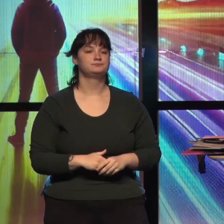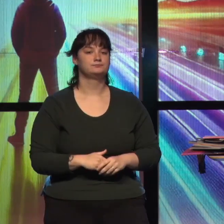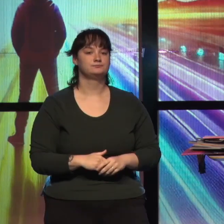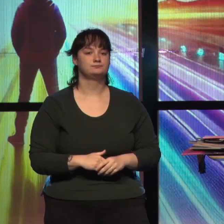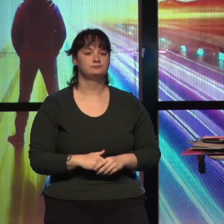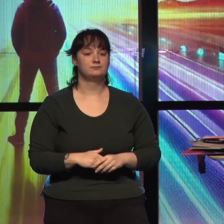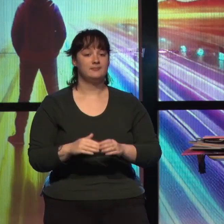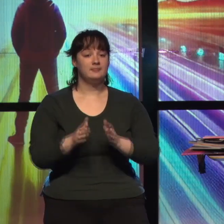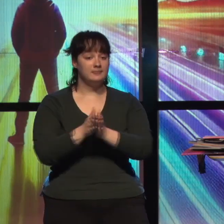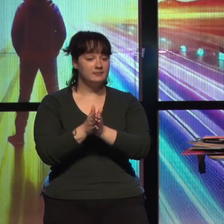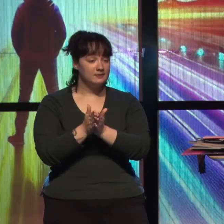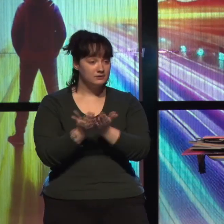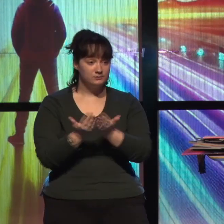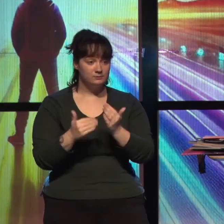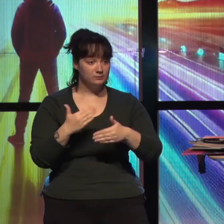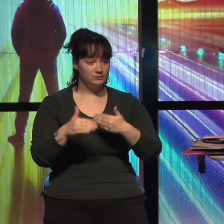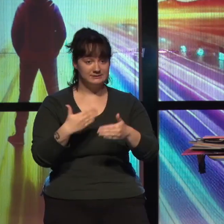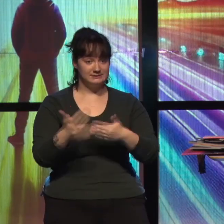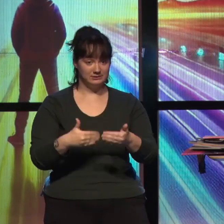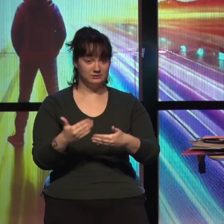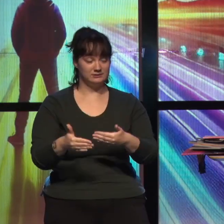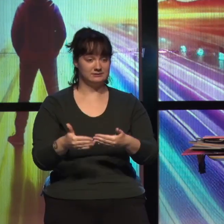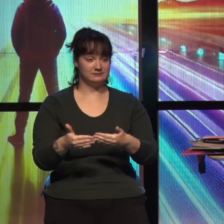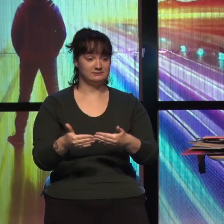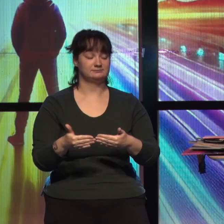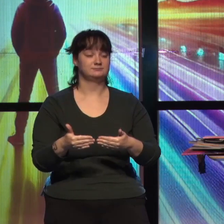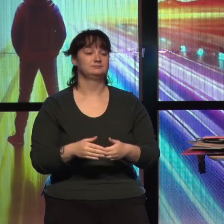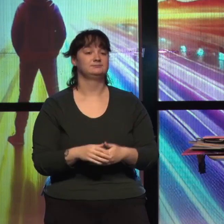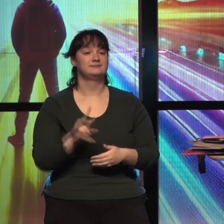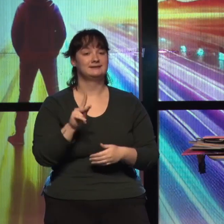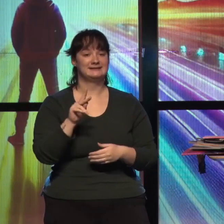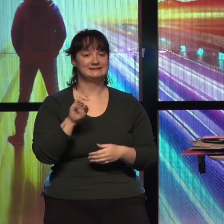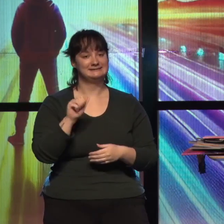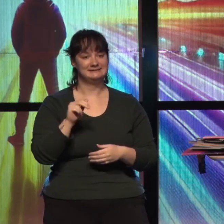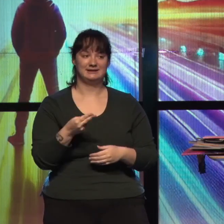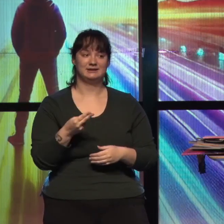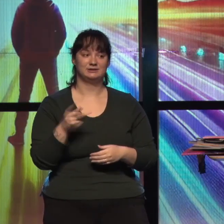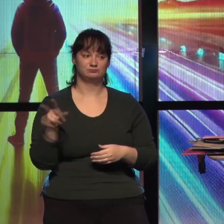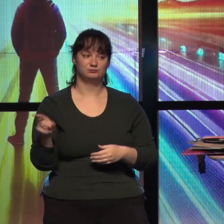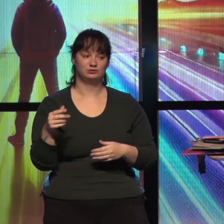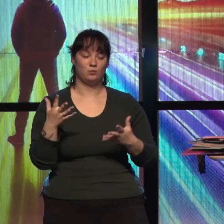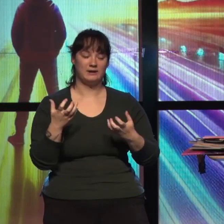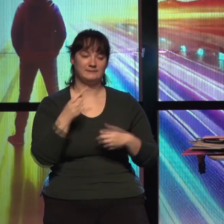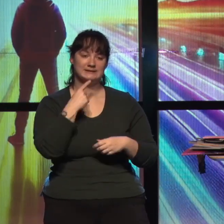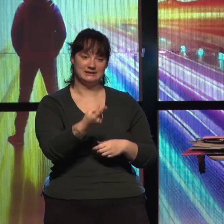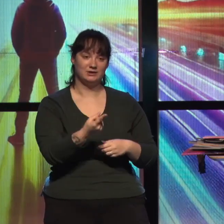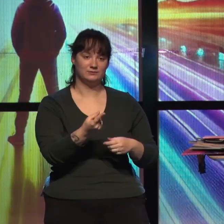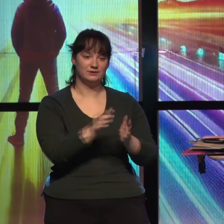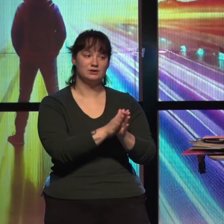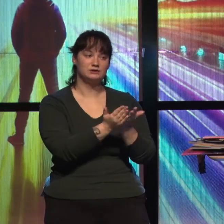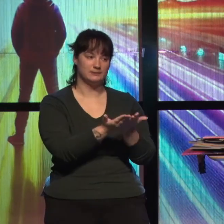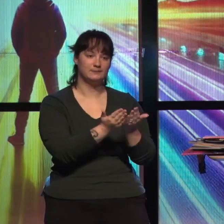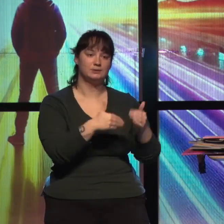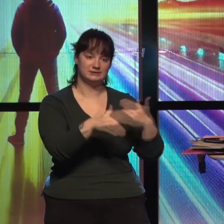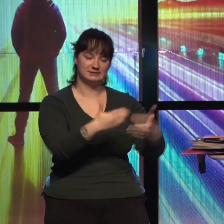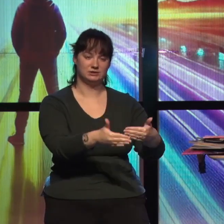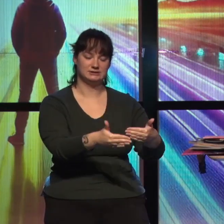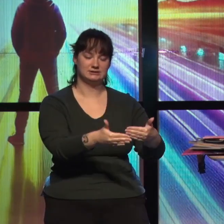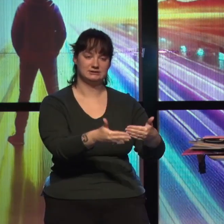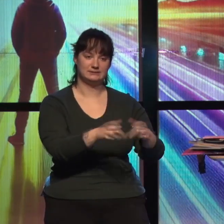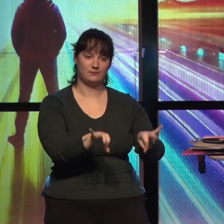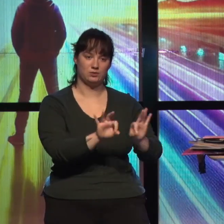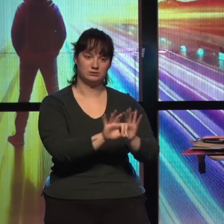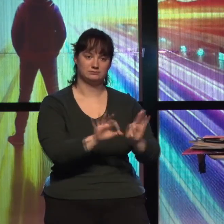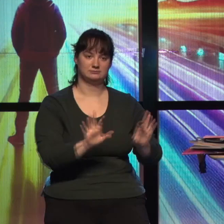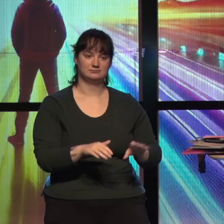book series that Kia told me. I have to tell you that it really bothers her that I'm not bringing up the books because the books are way better. People always tell you that. Oh,